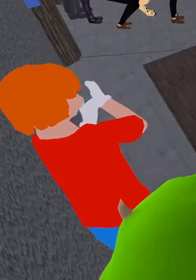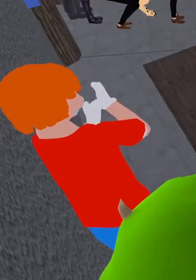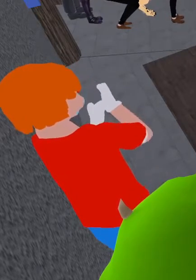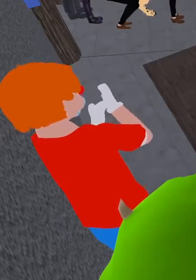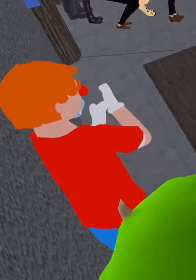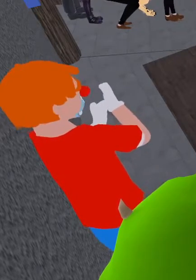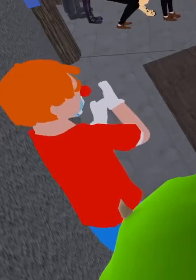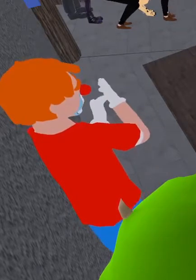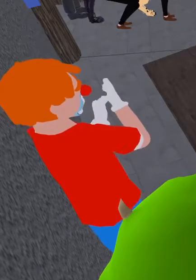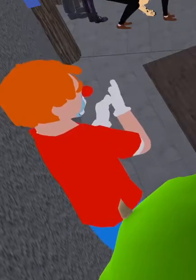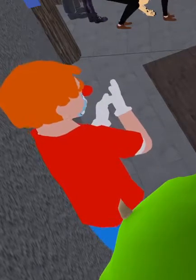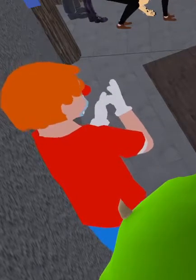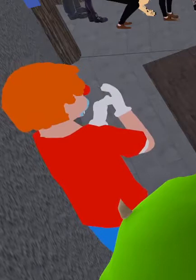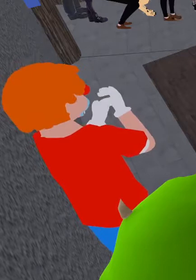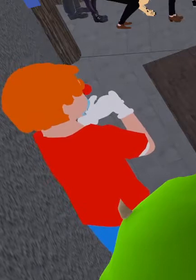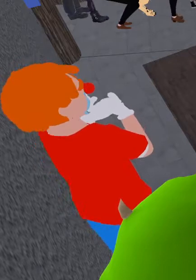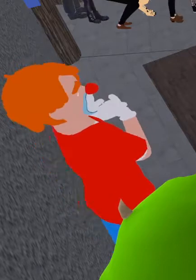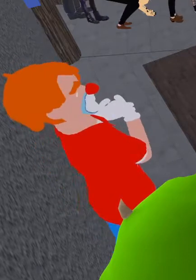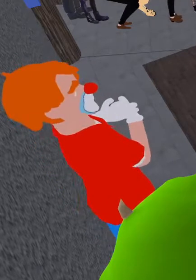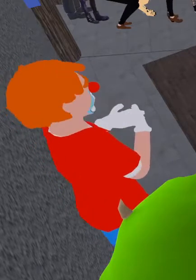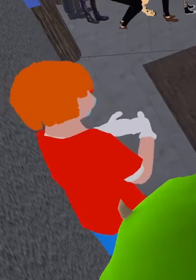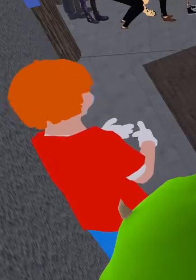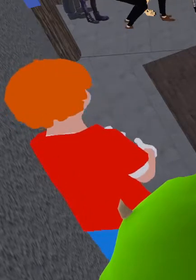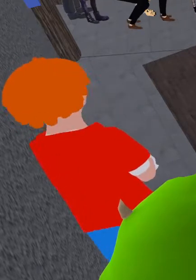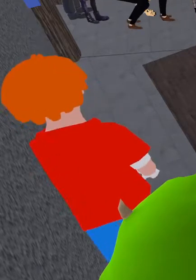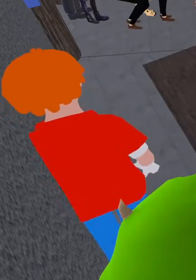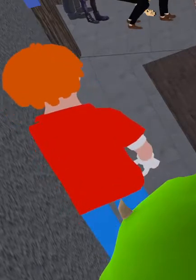You're looking right to me. Go ahead to go to the right. Yeah. You go left.